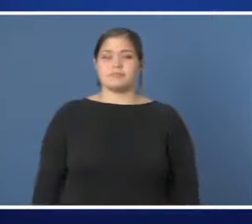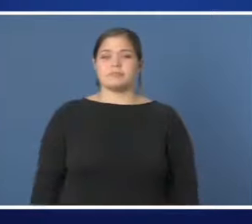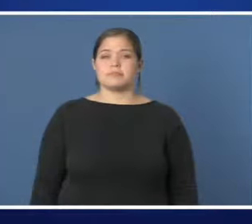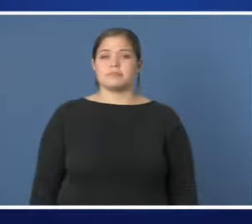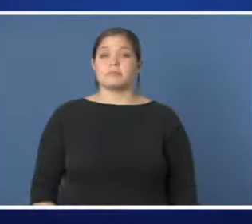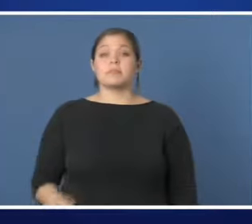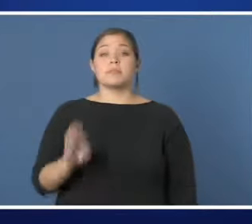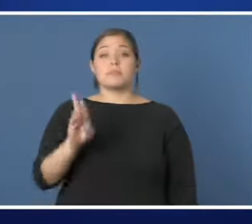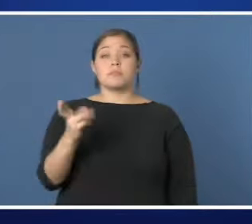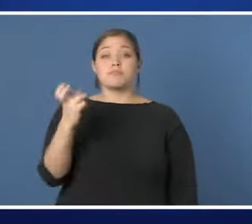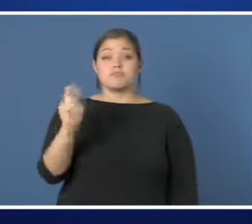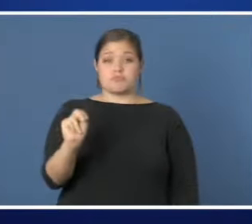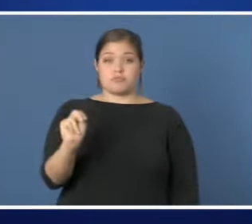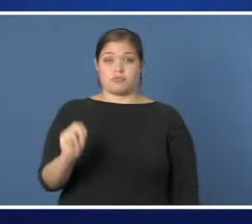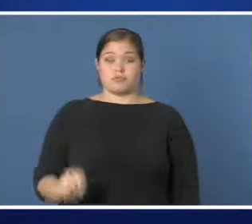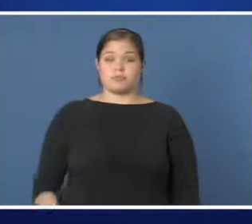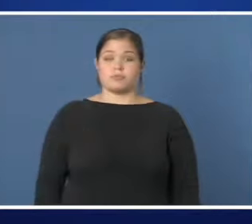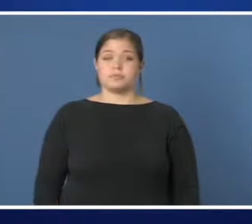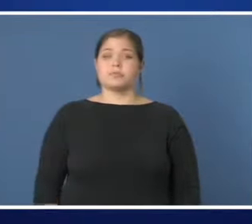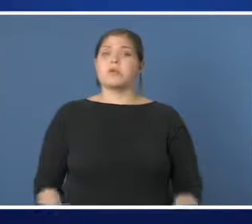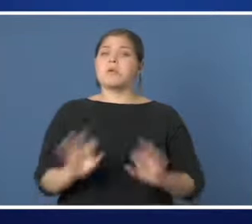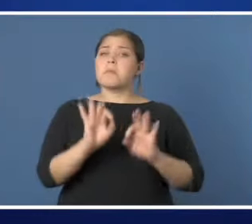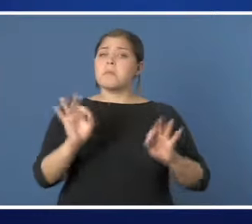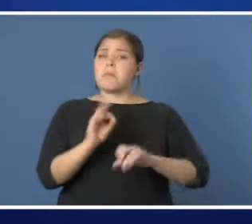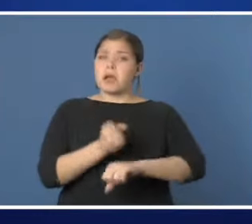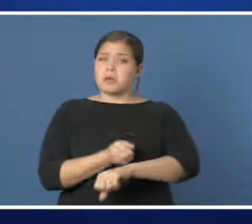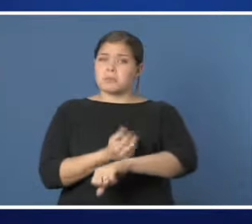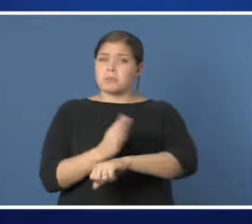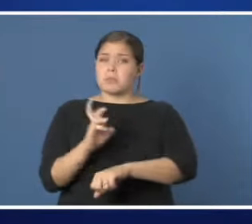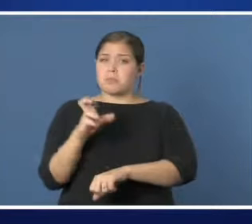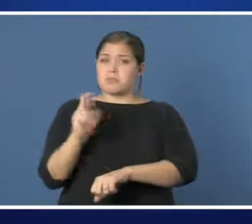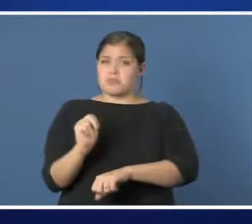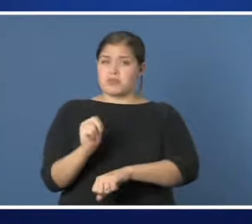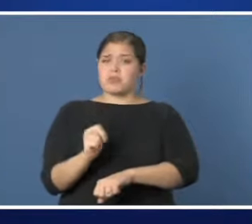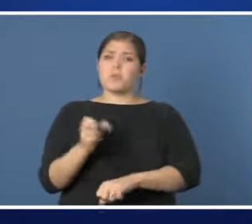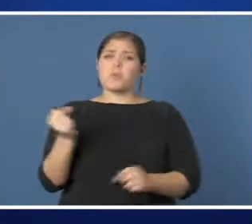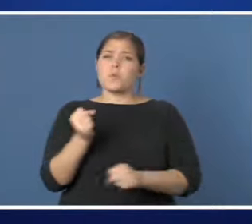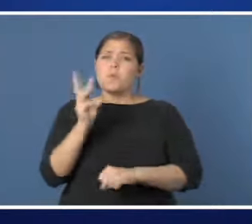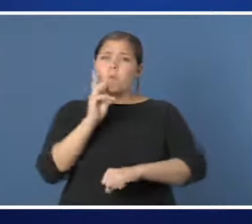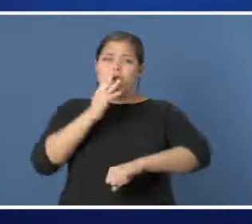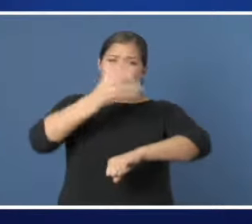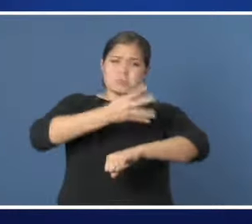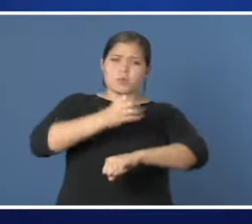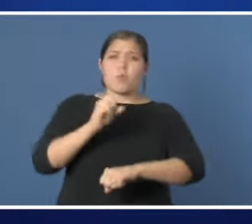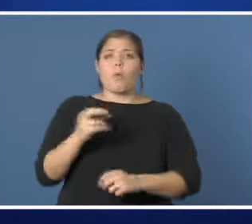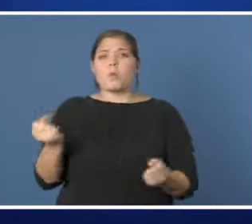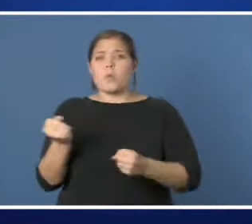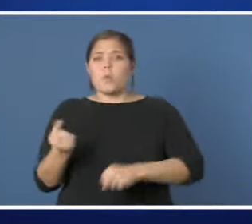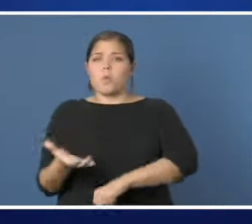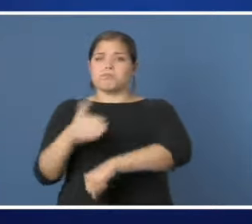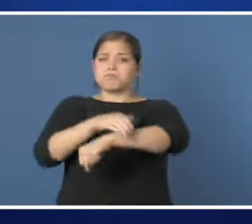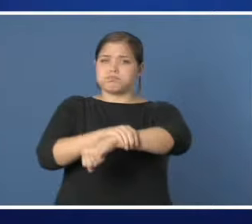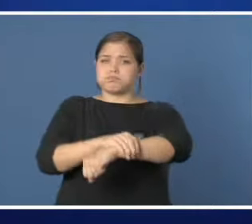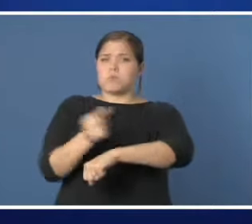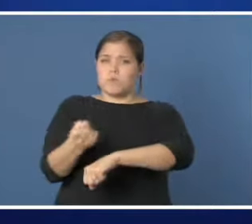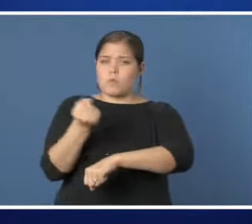helpful. Burns. Treat minor burns with cool water or cool